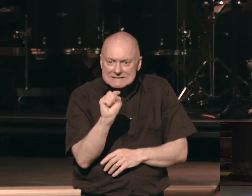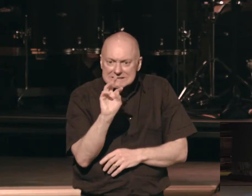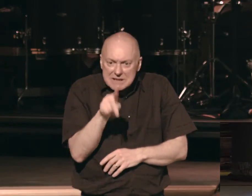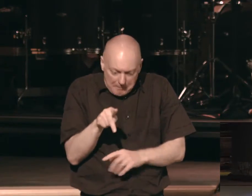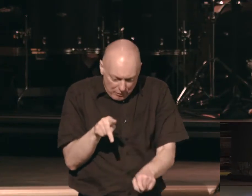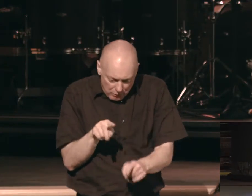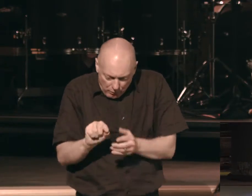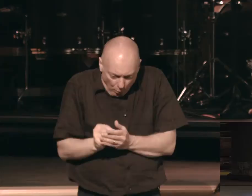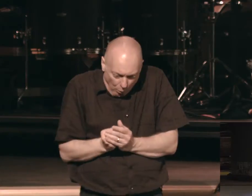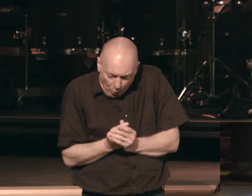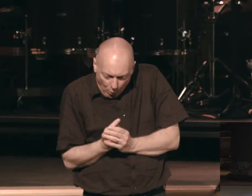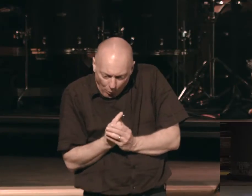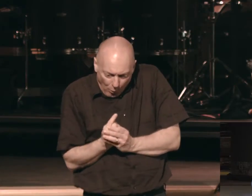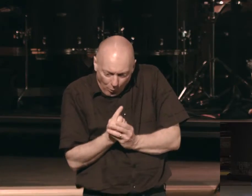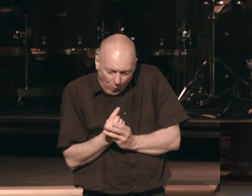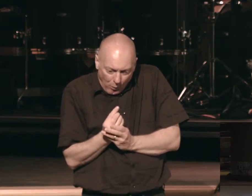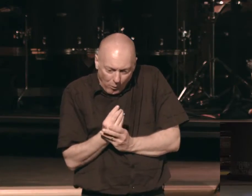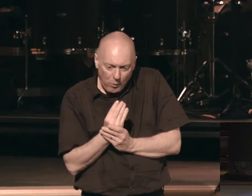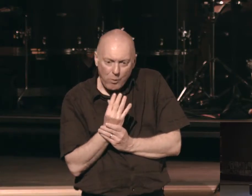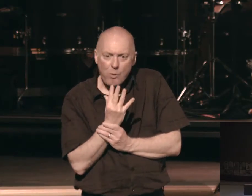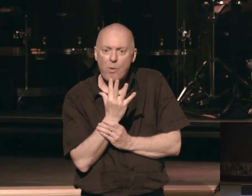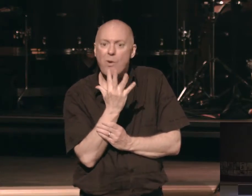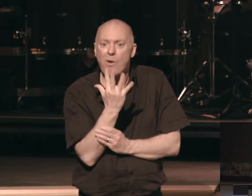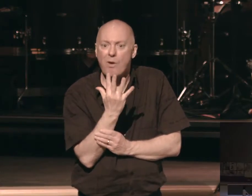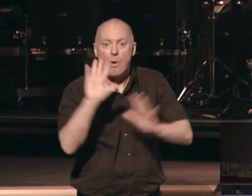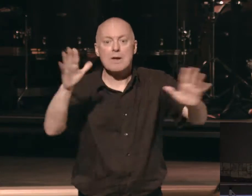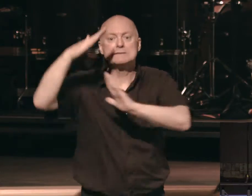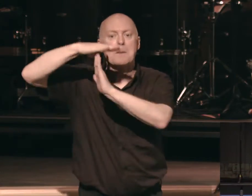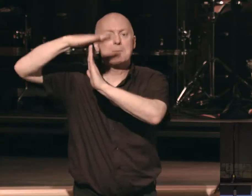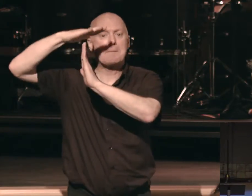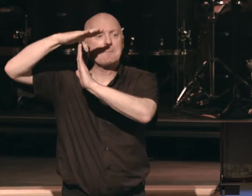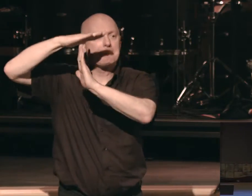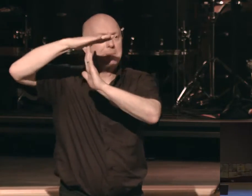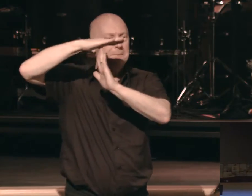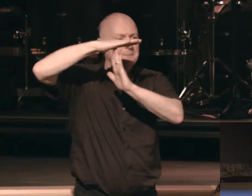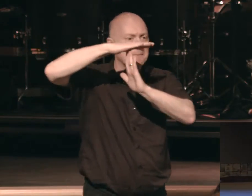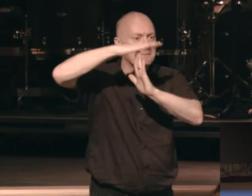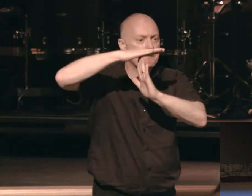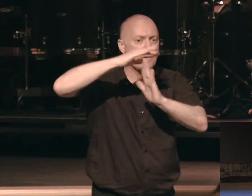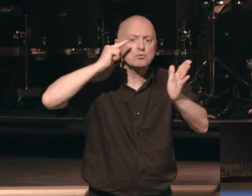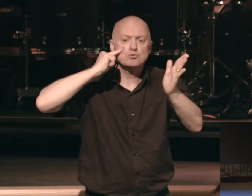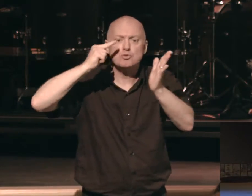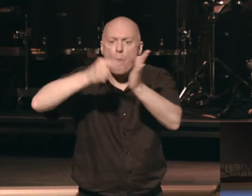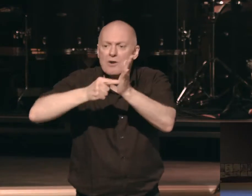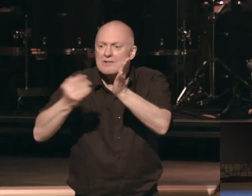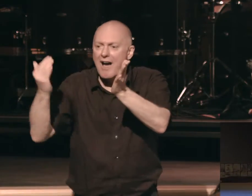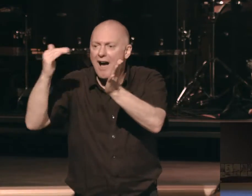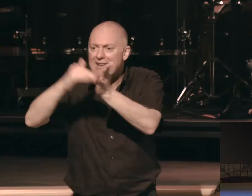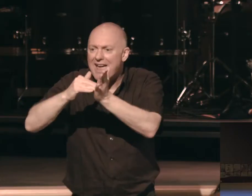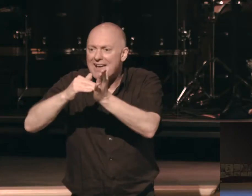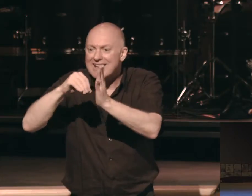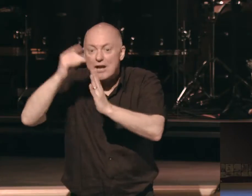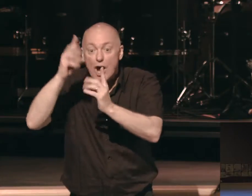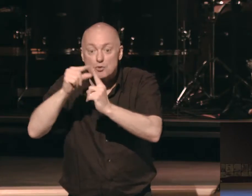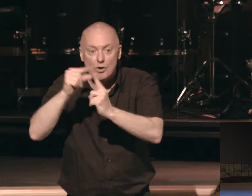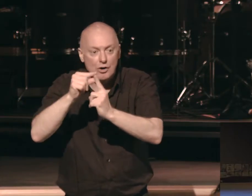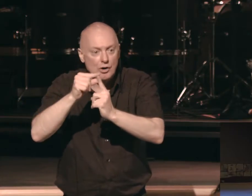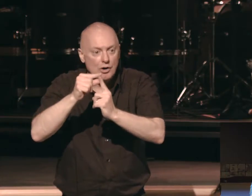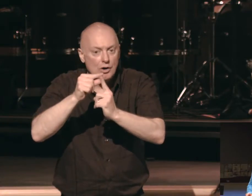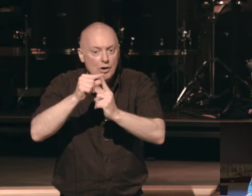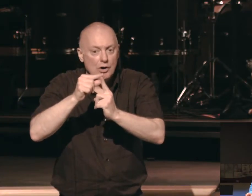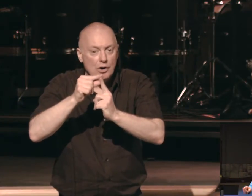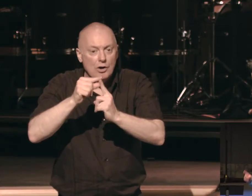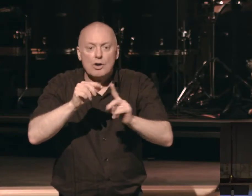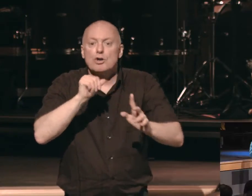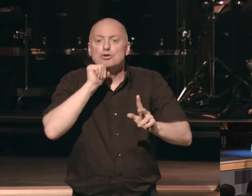shoot. And in the shoot, there will be a branch. Now, here's a timeout right now for some application. Notice this again embedded in God's word.